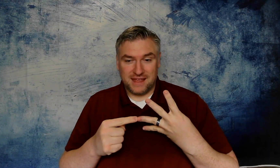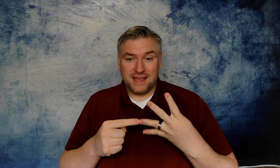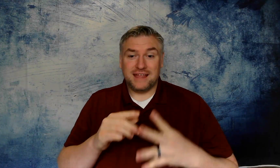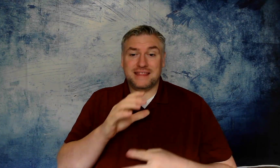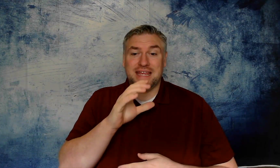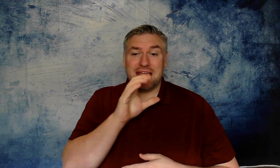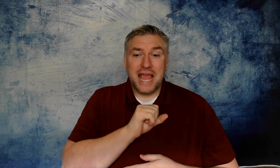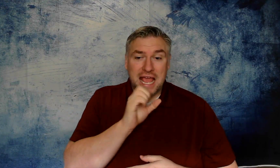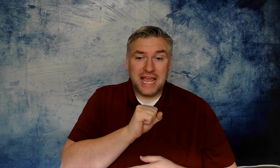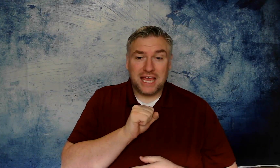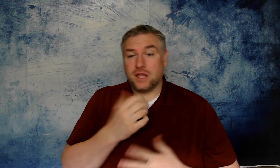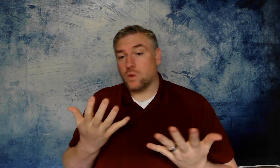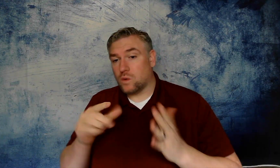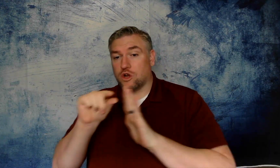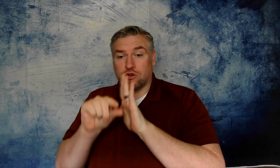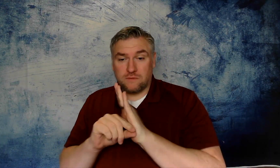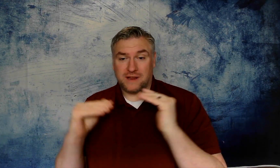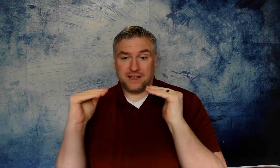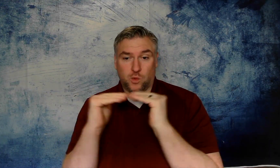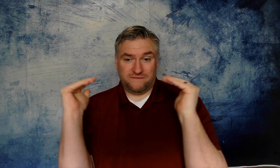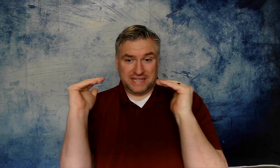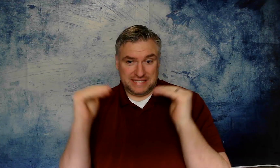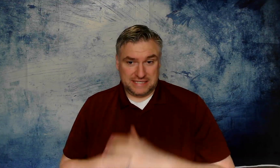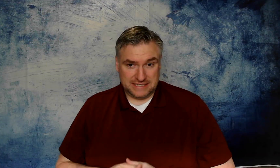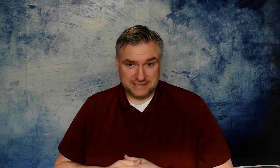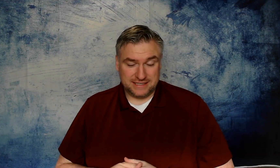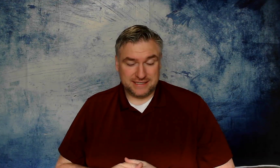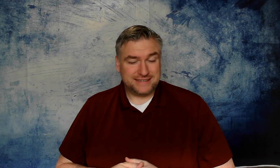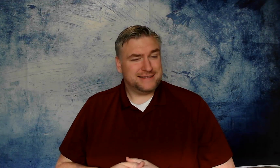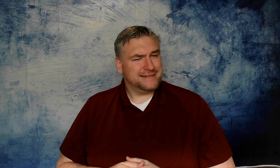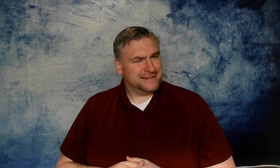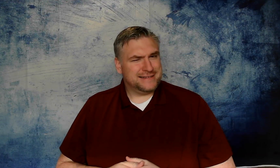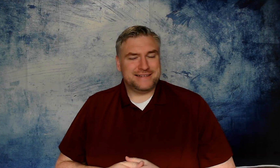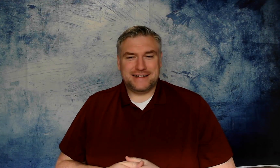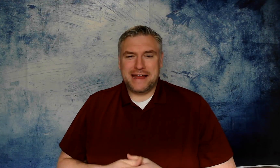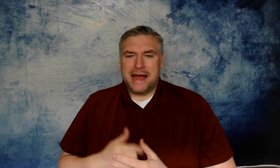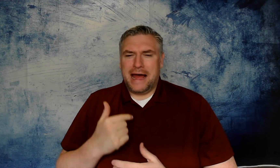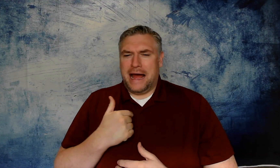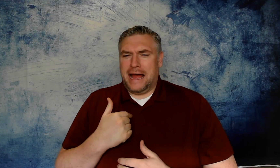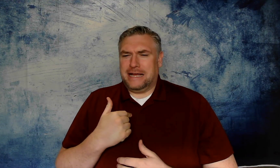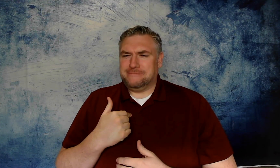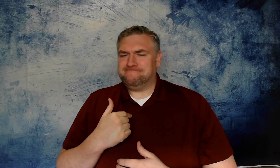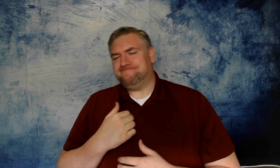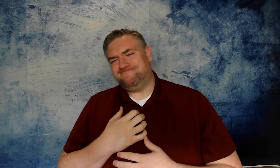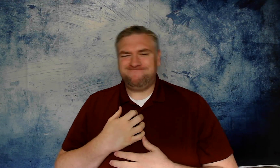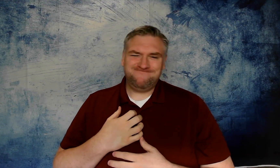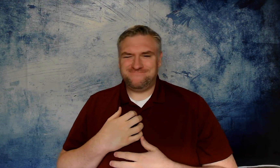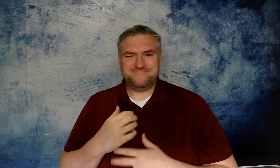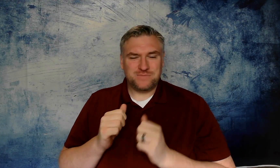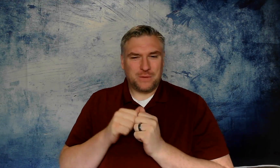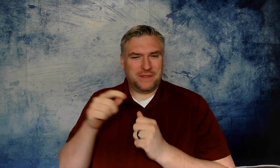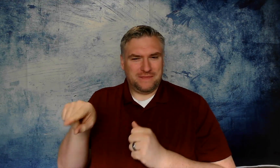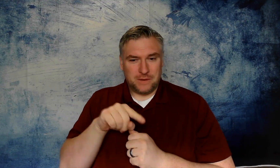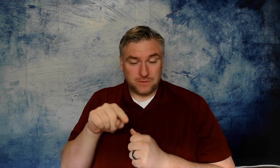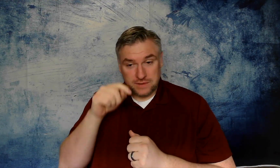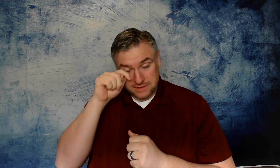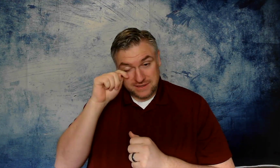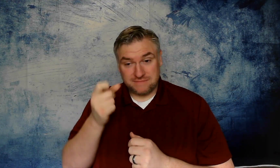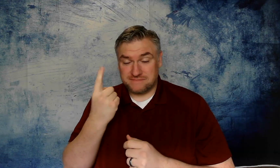Third, age or grade equivalent. Ooh, I don't